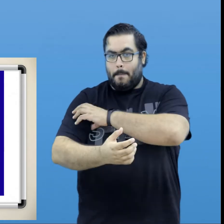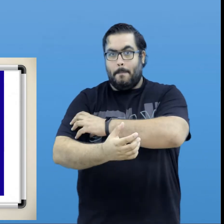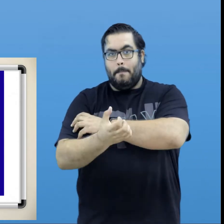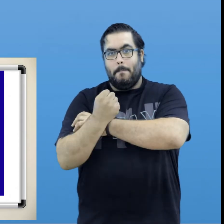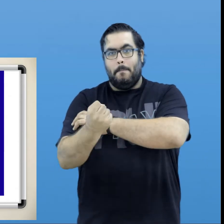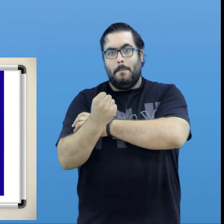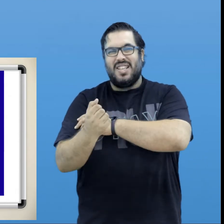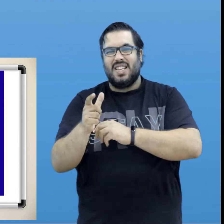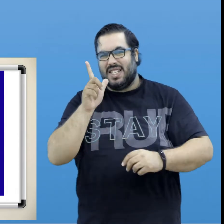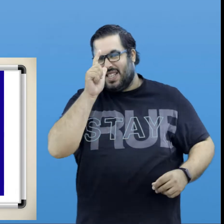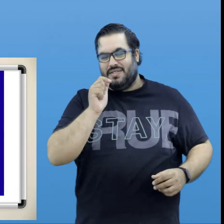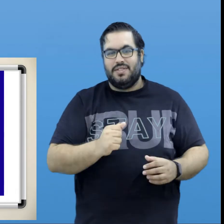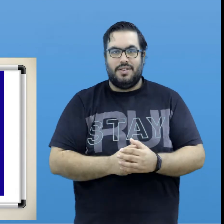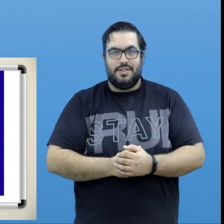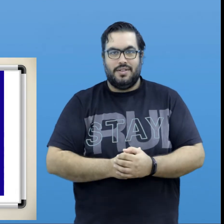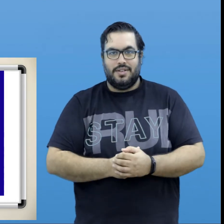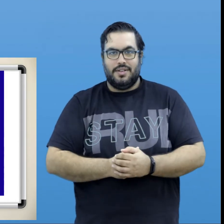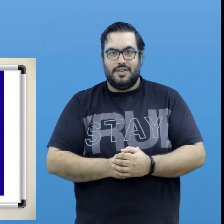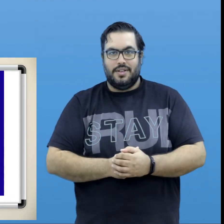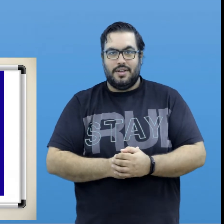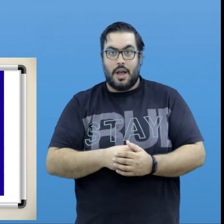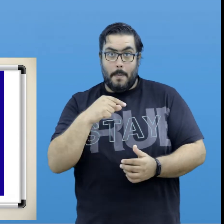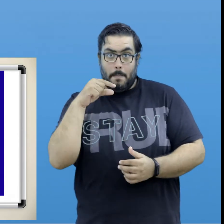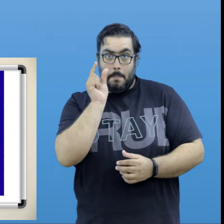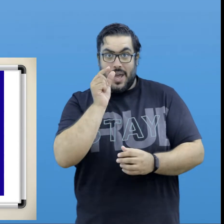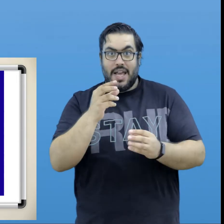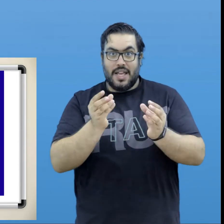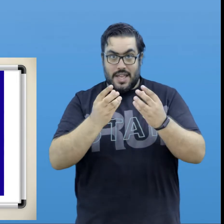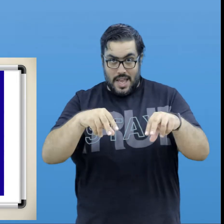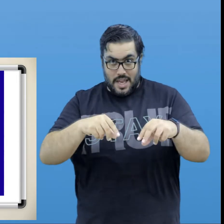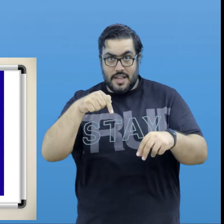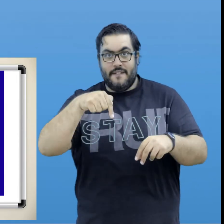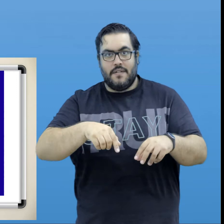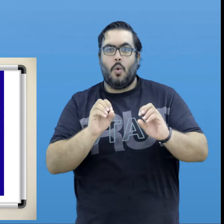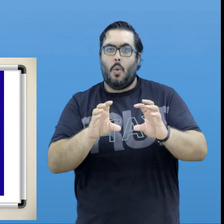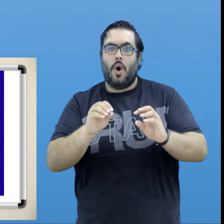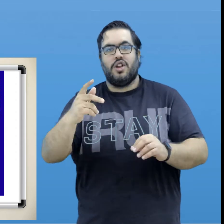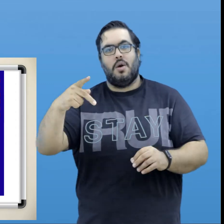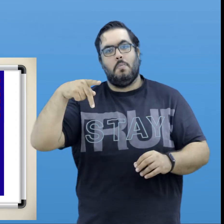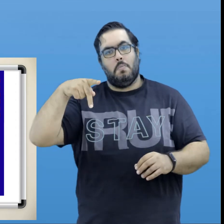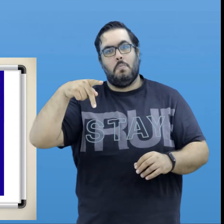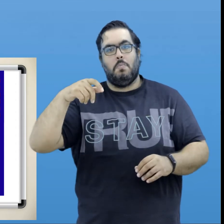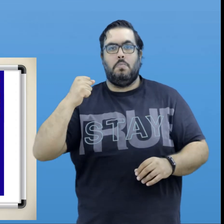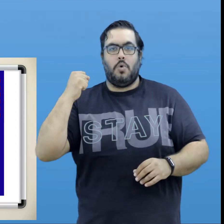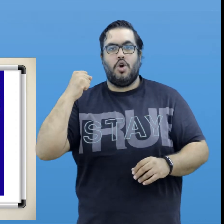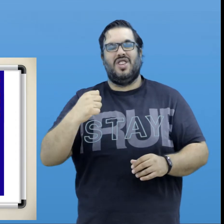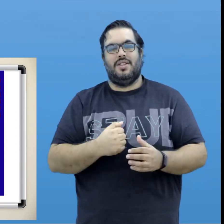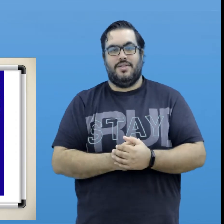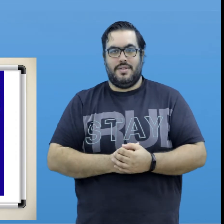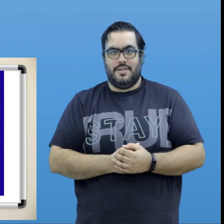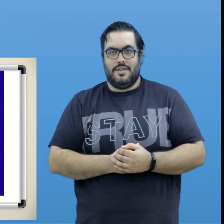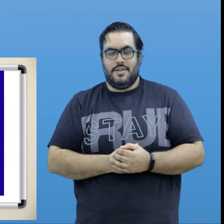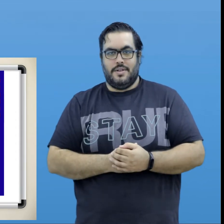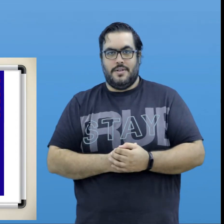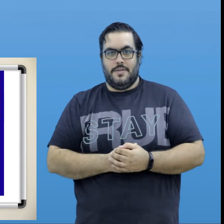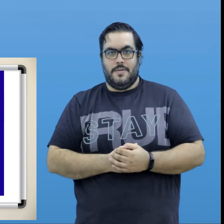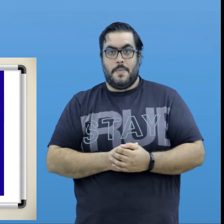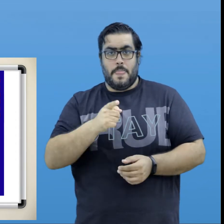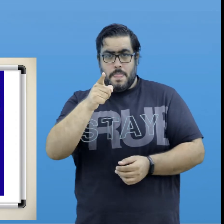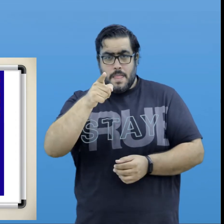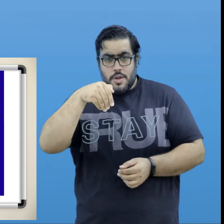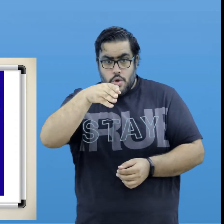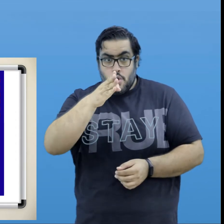For example, meat and eggs have a lot of protein. So in your opinion, how could a